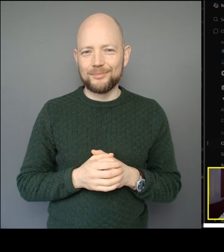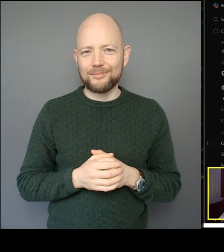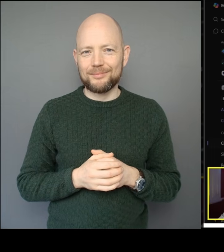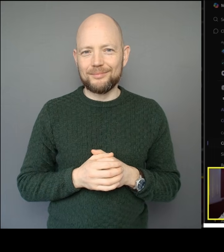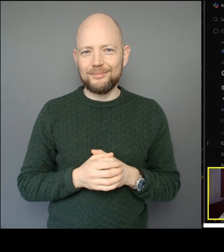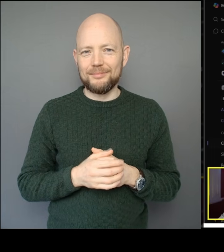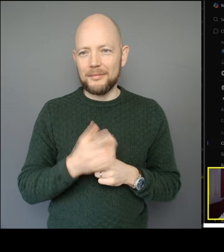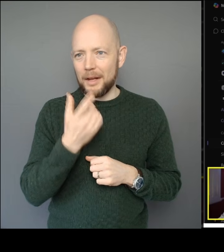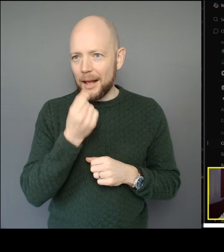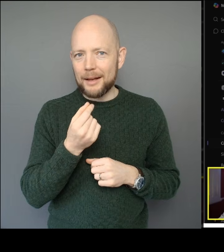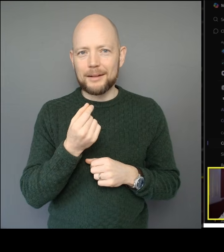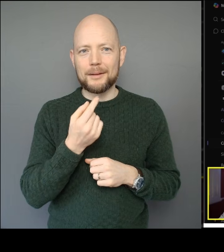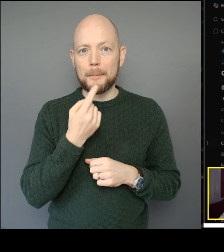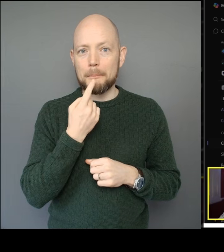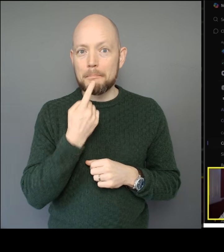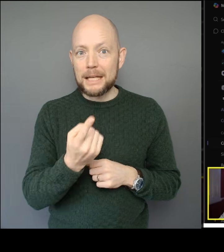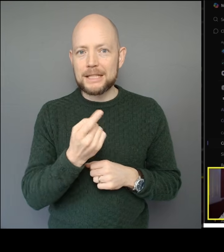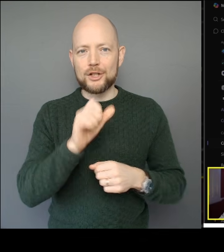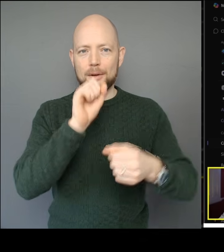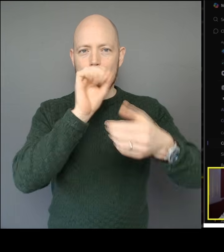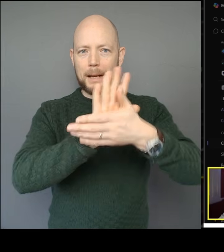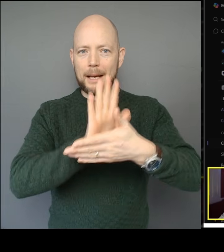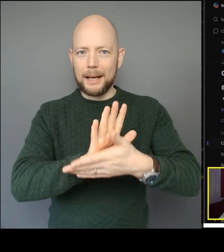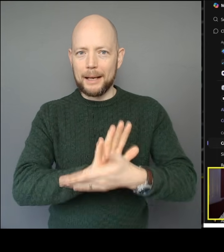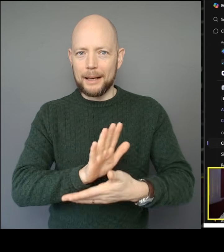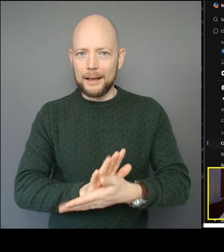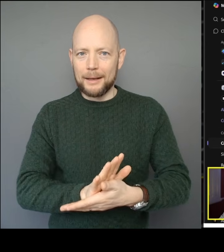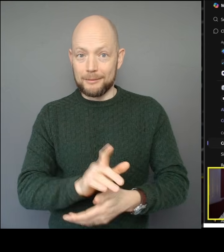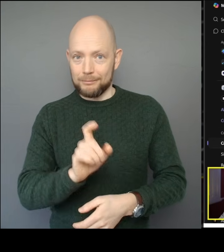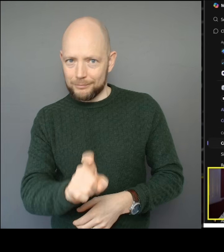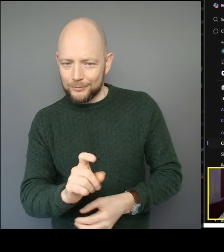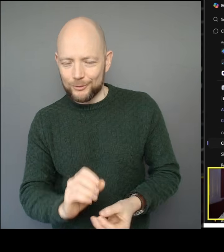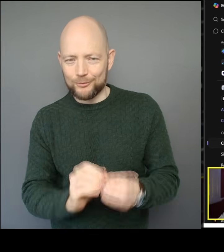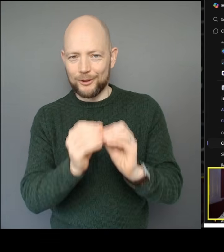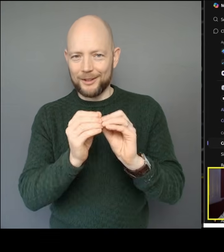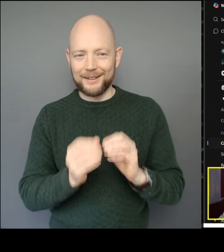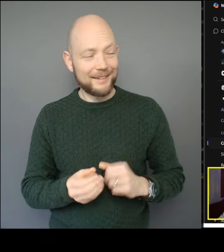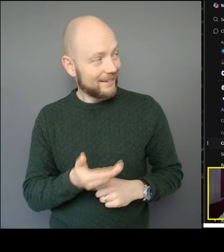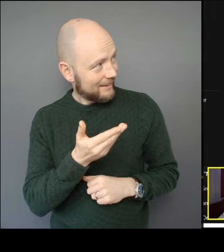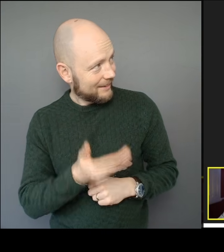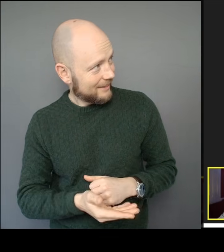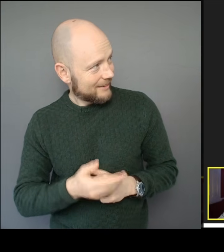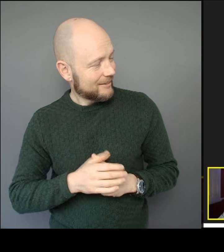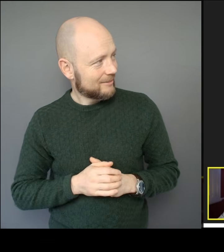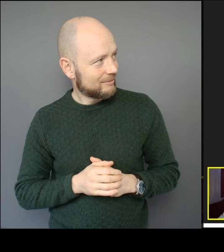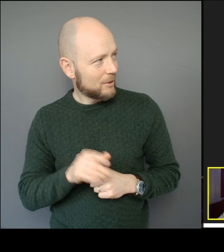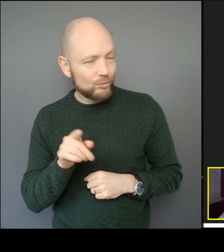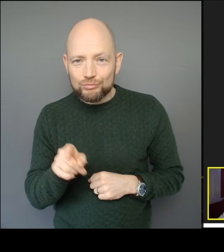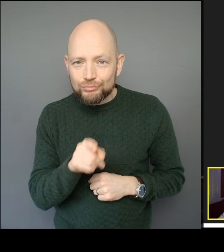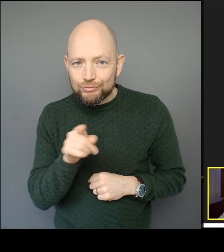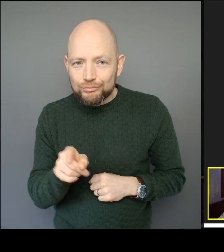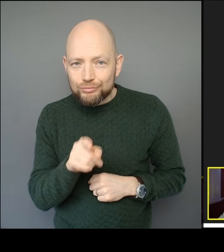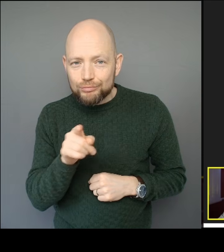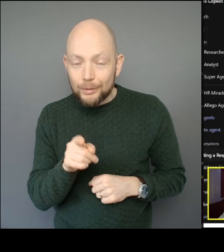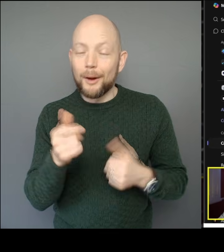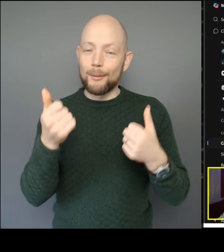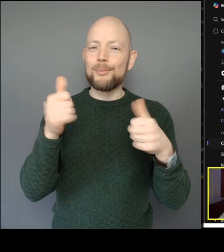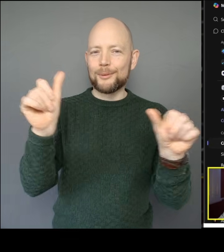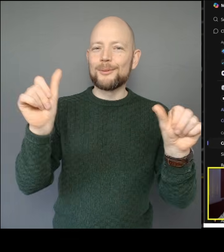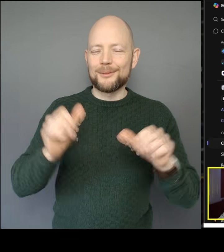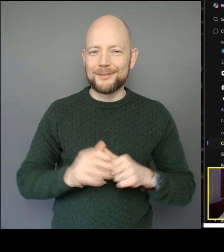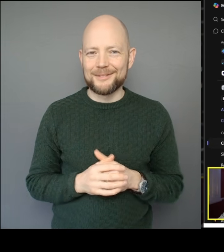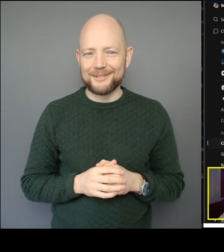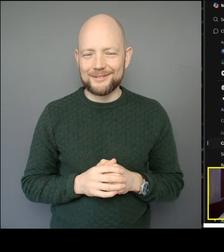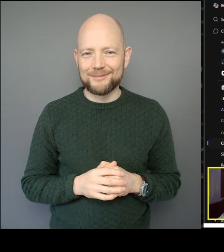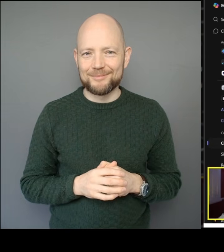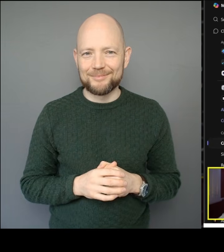this group chat. So let's go ahead and select all of them and select create. So this takes a second and it says that this group chat is being created. You're